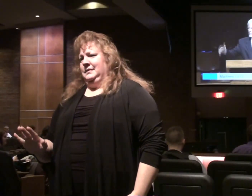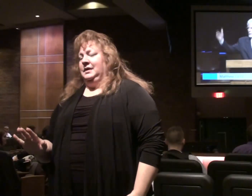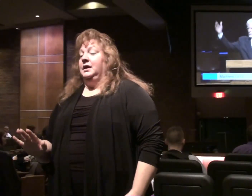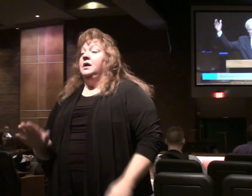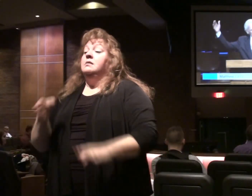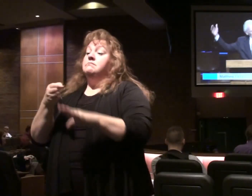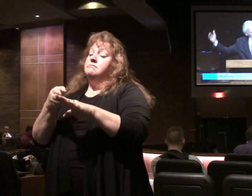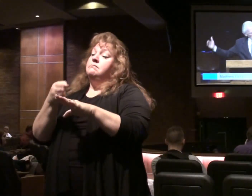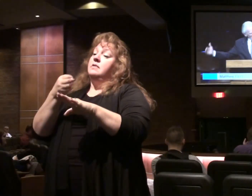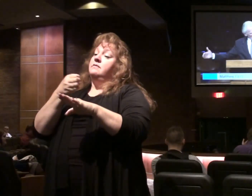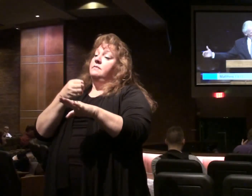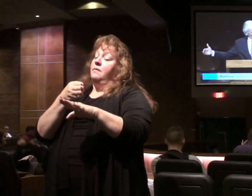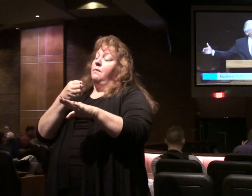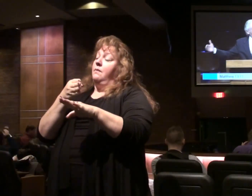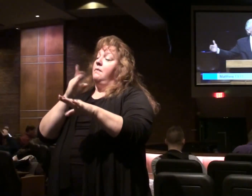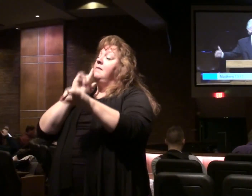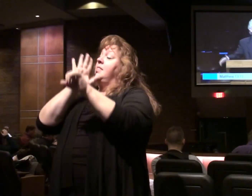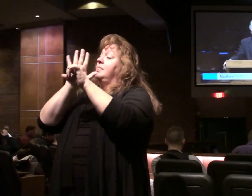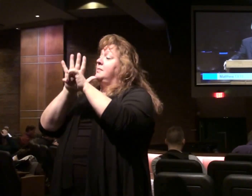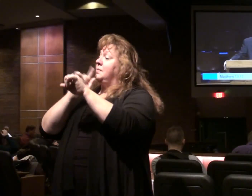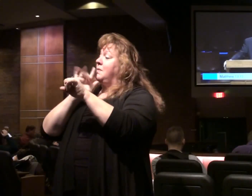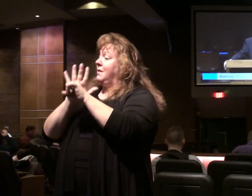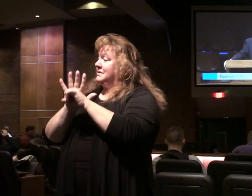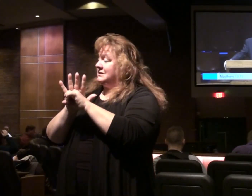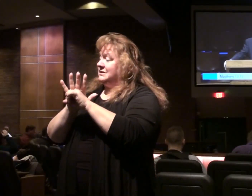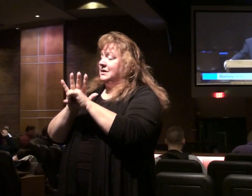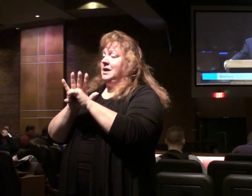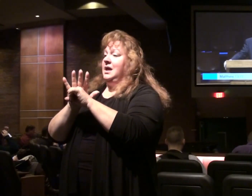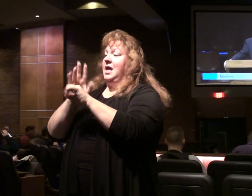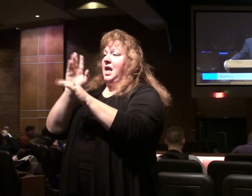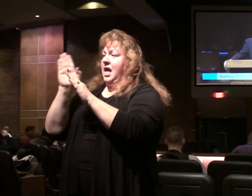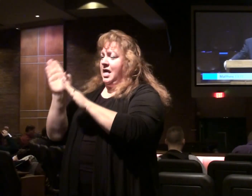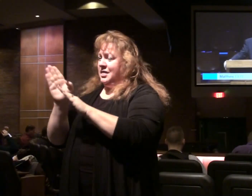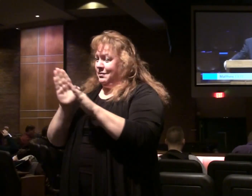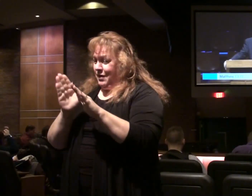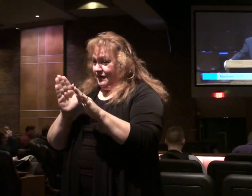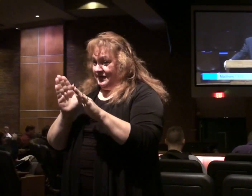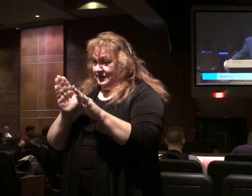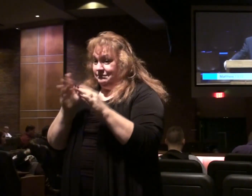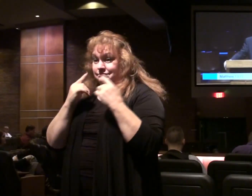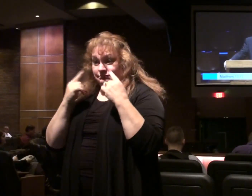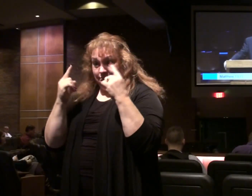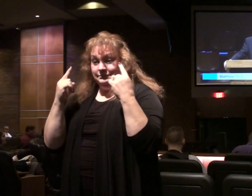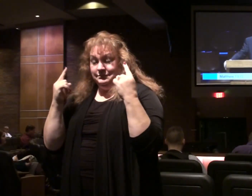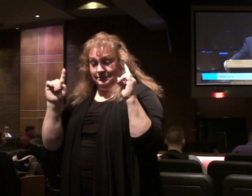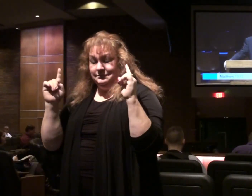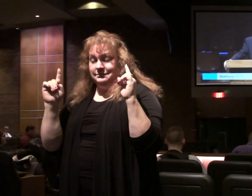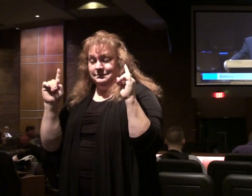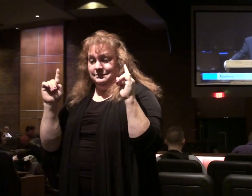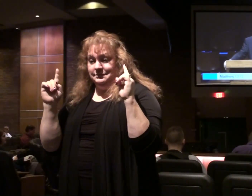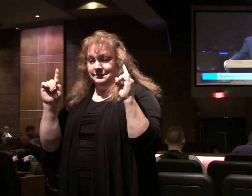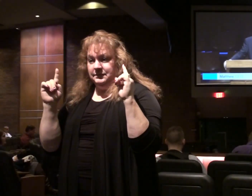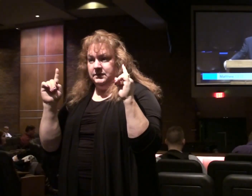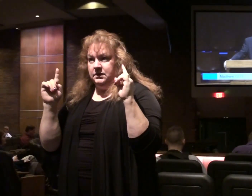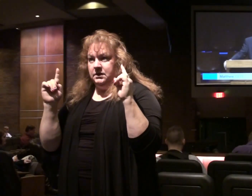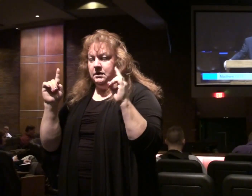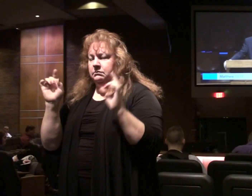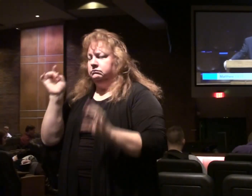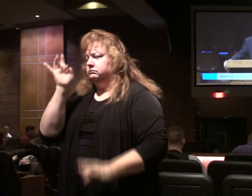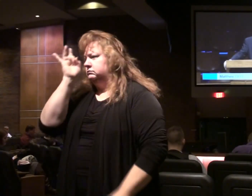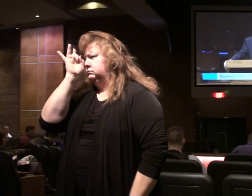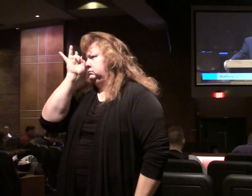But before the promises and prophecies of that plan will be realized, there is